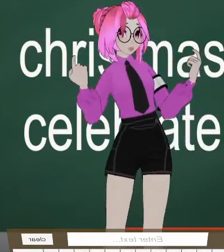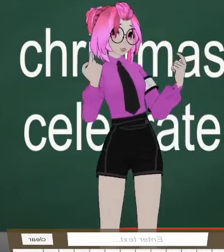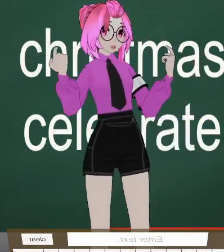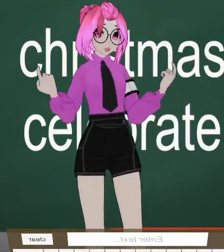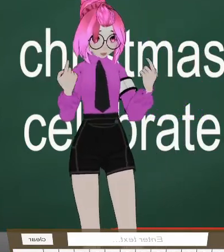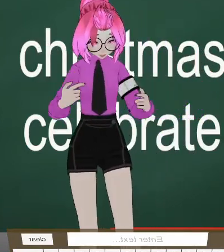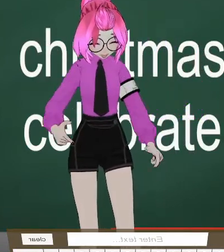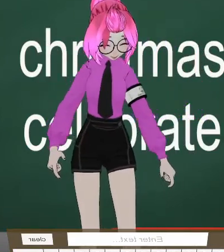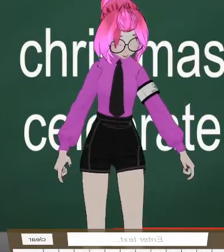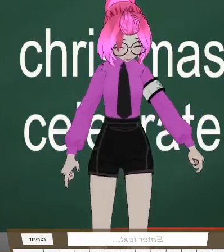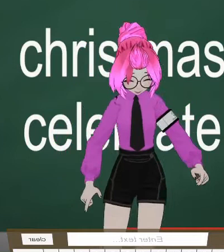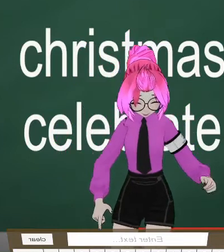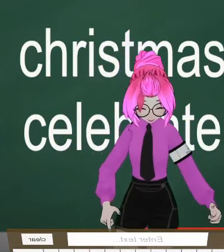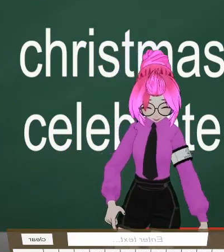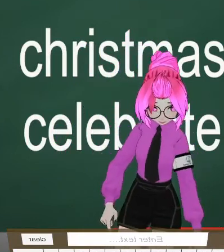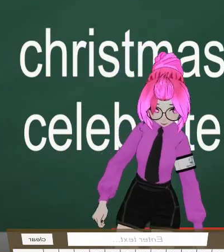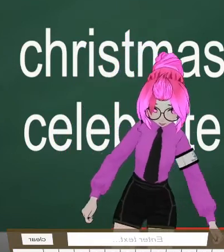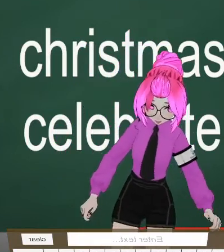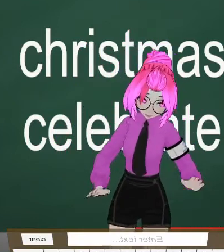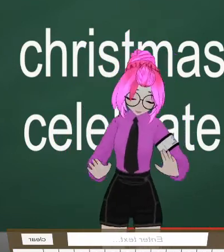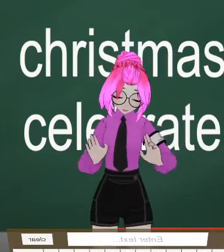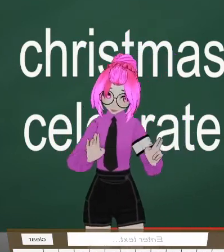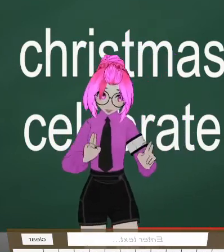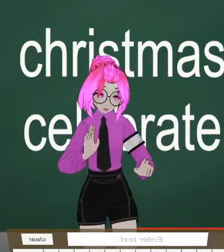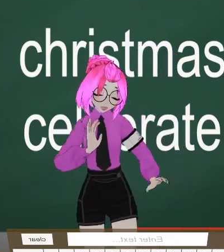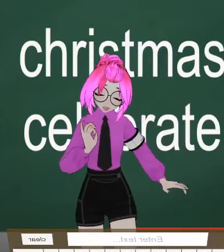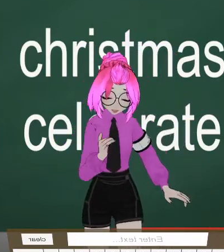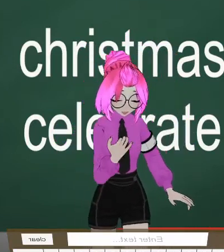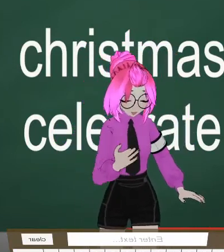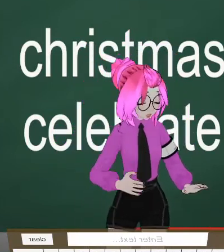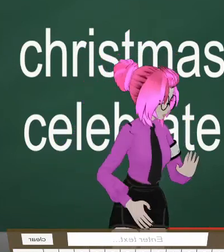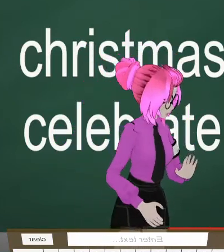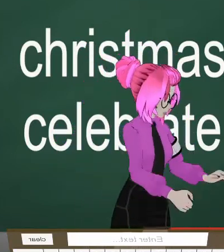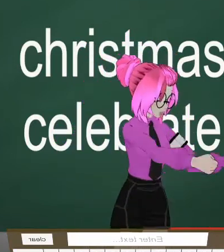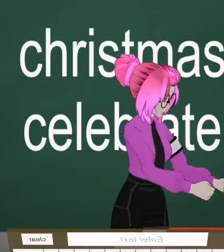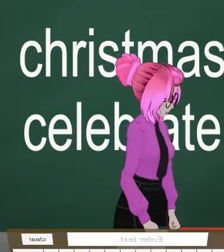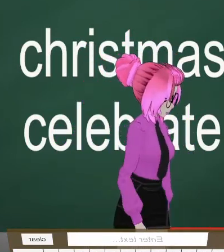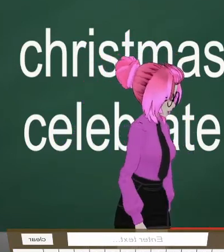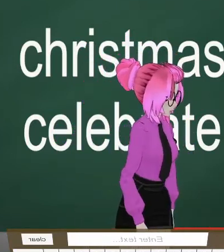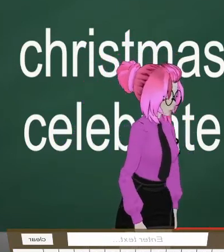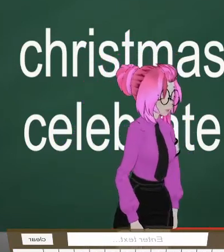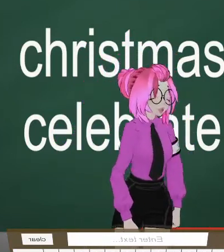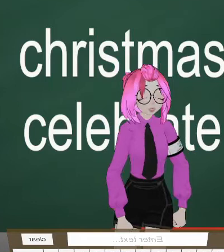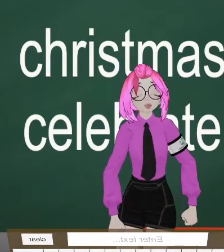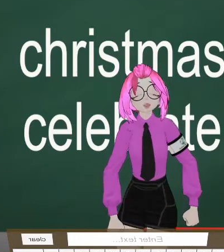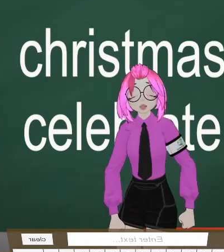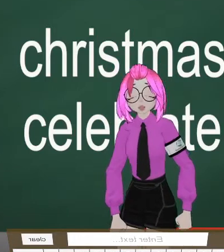celebrate celebrate awesome okay ready i'm gonna misspell this so let me pull up my sheet so i cannot